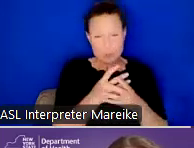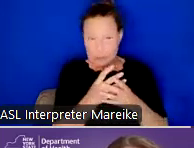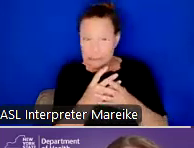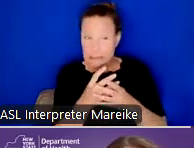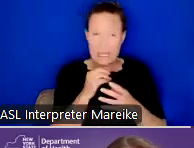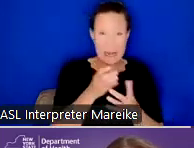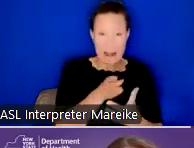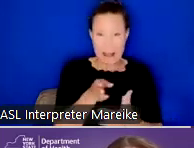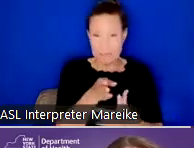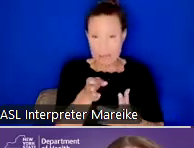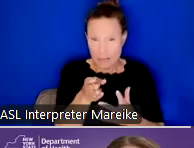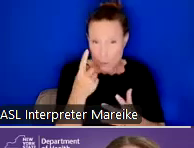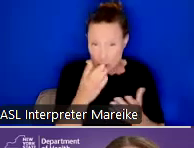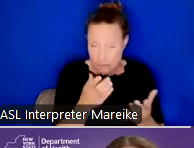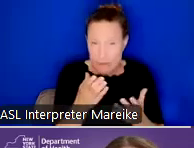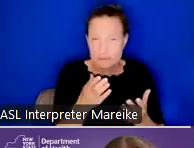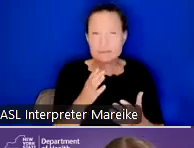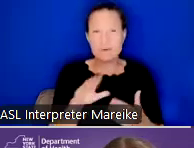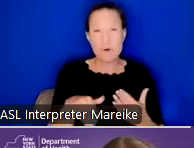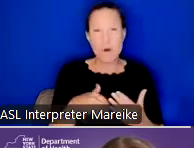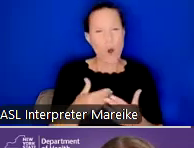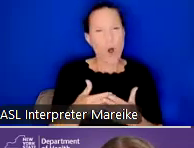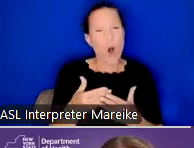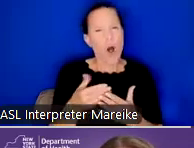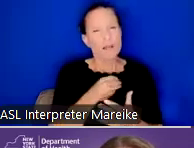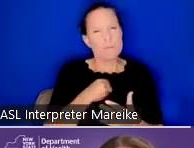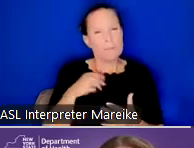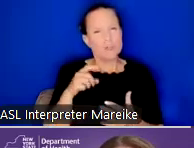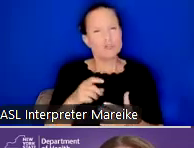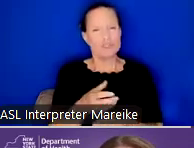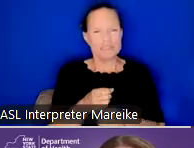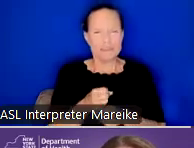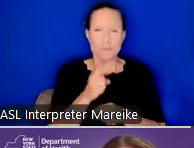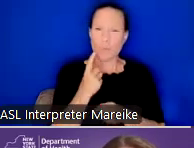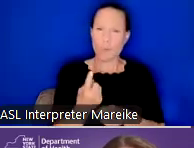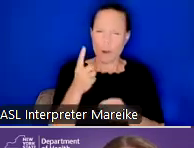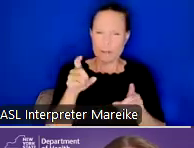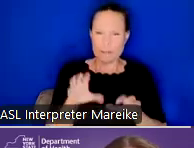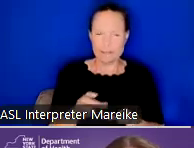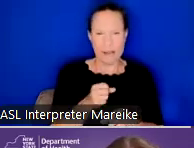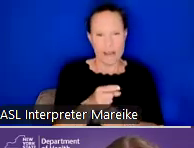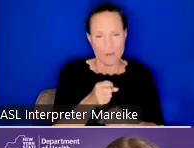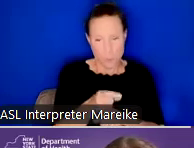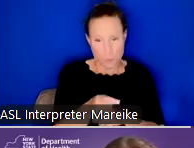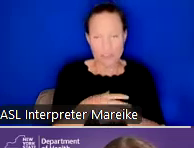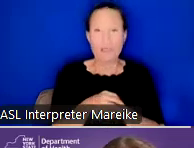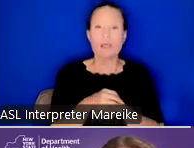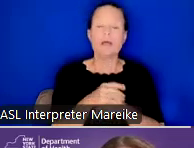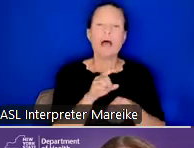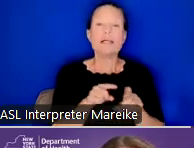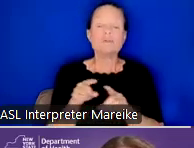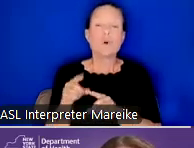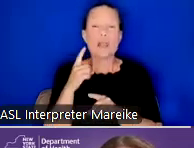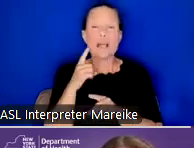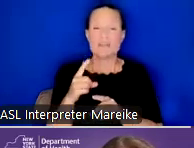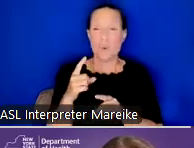objective is that all Medicaid members receive at least one screening annually, um, as well as for major life